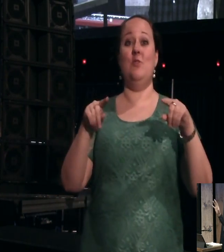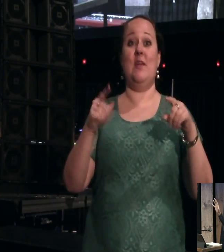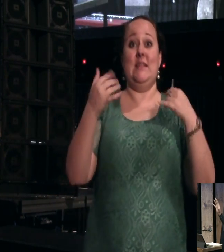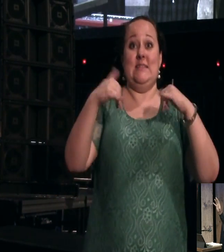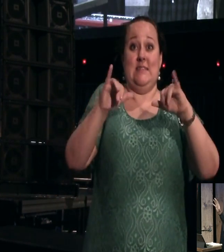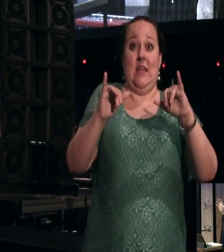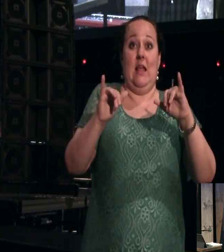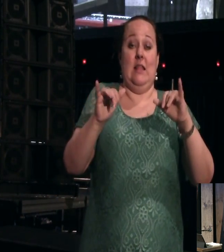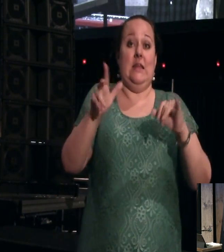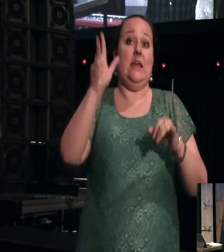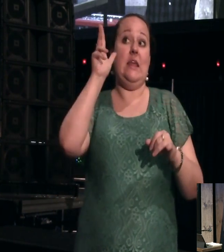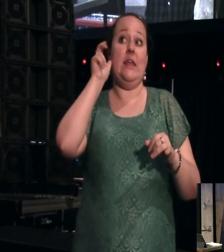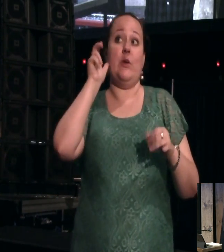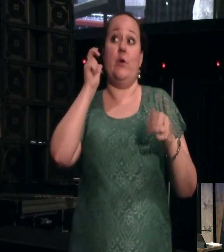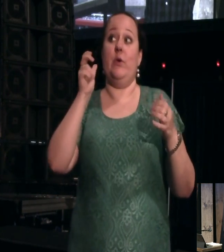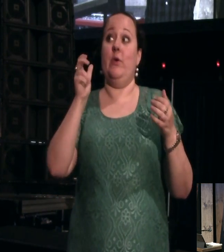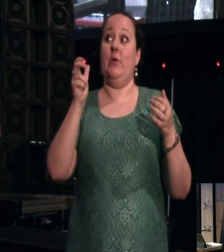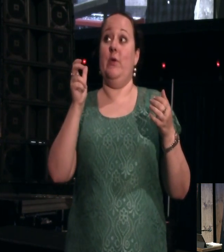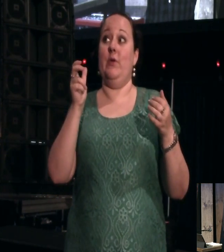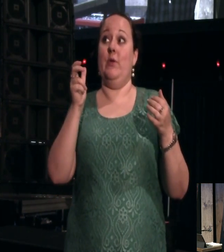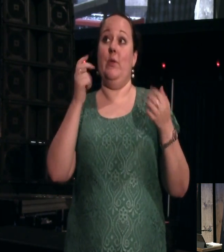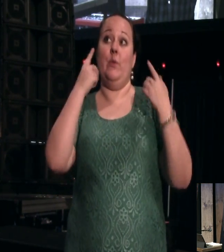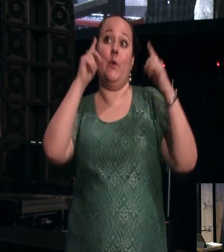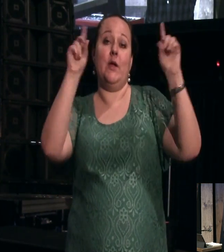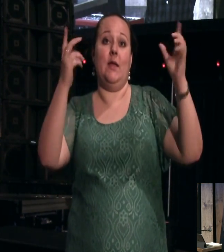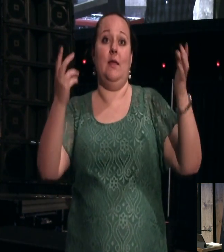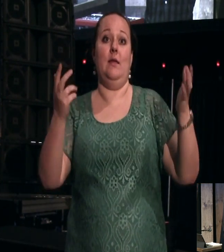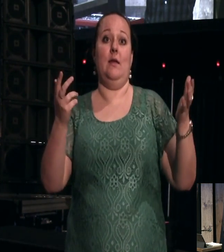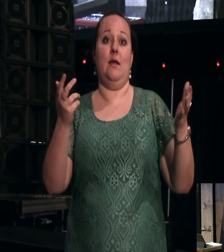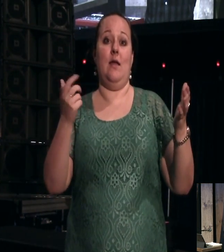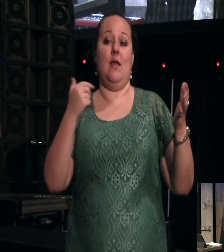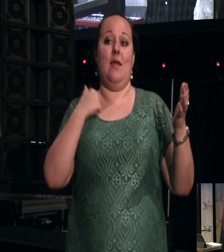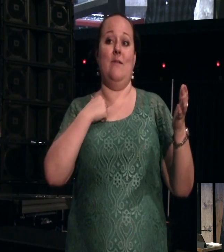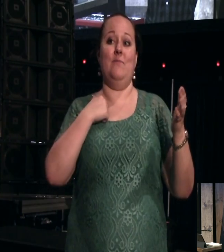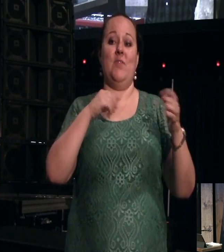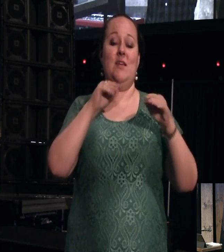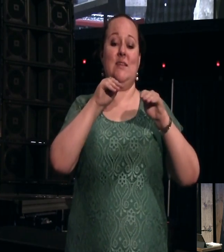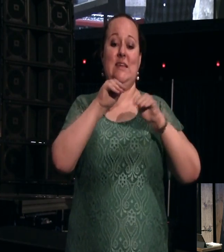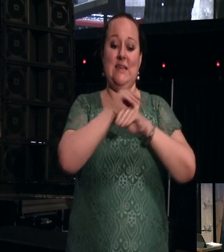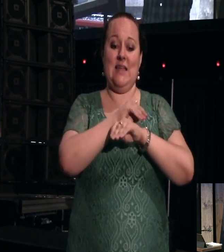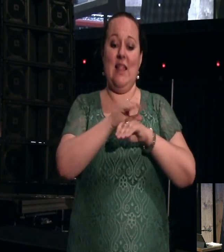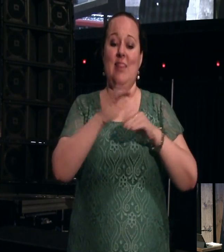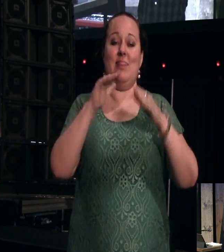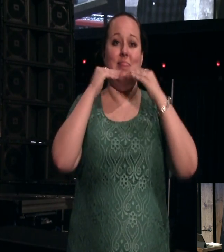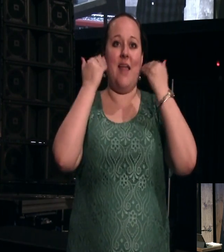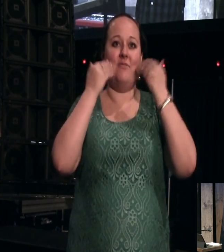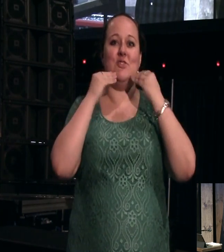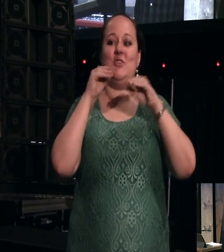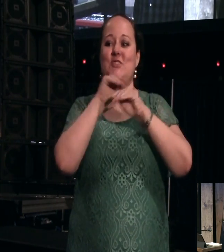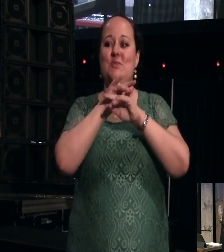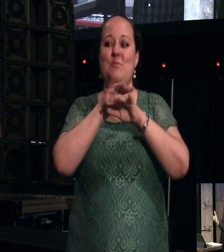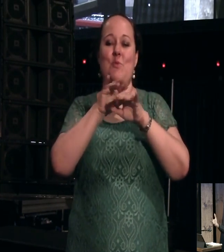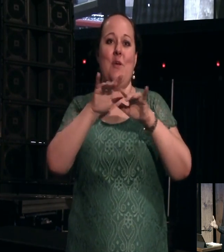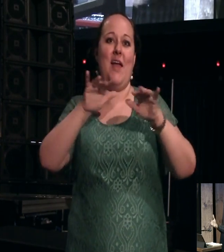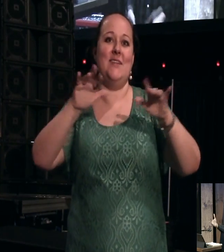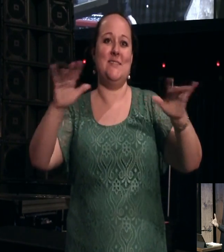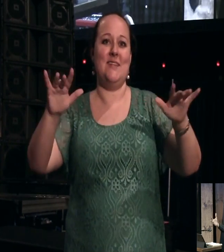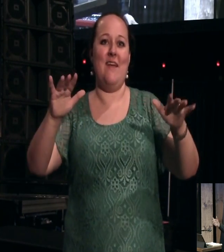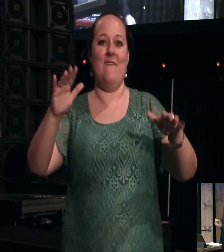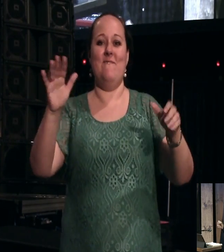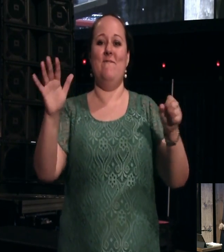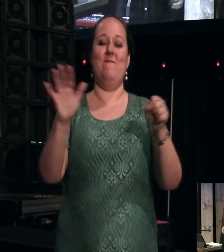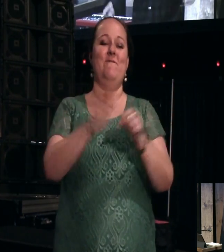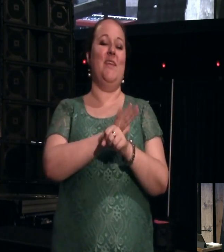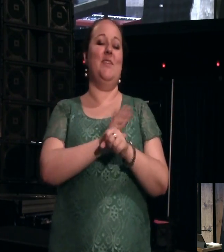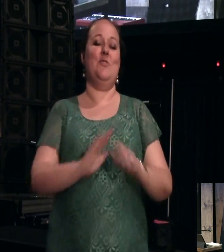laughter of people in this room while your ears are still good and working, how contagious laughter can